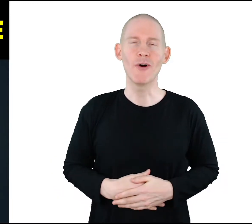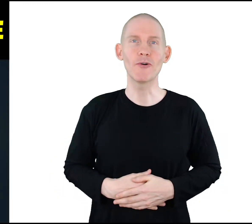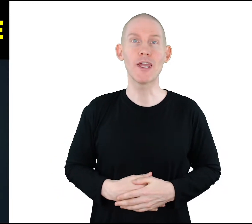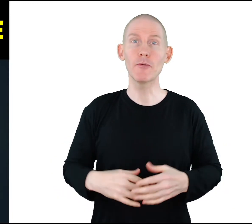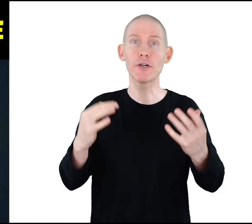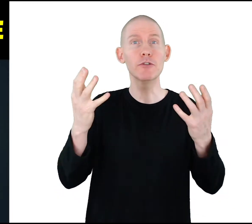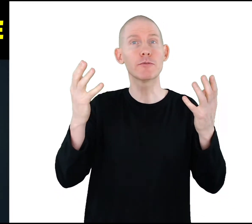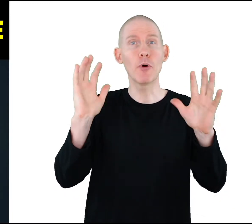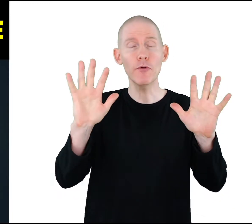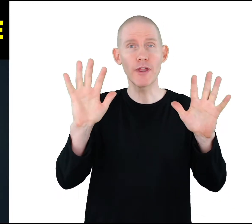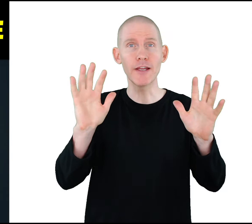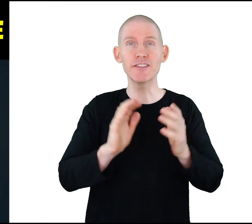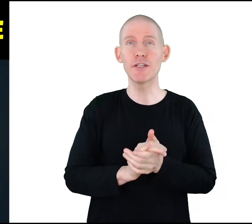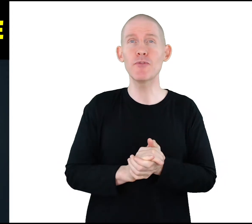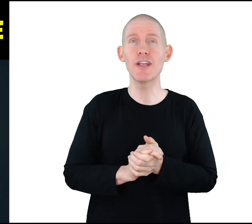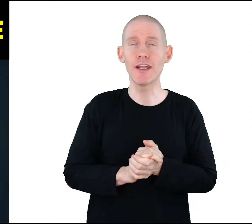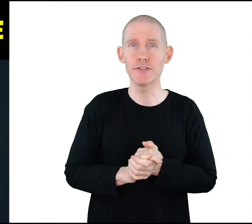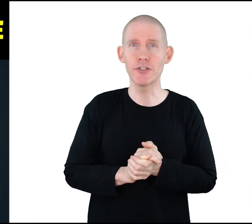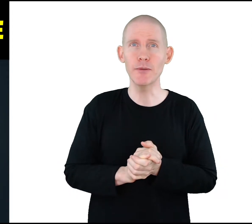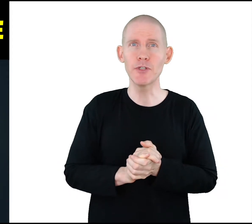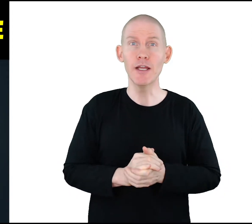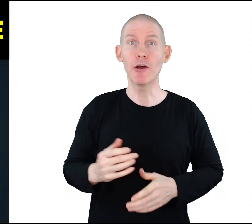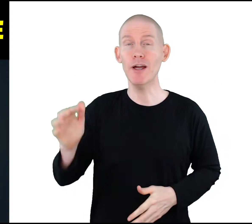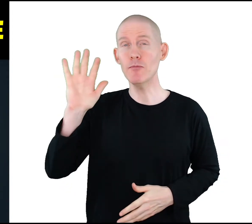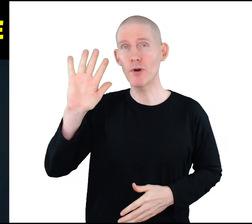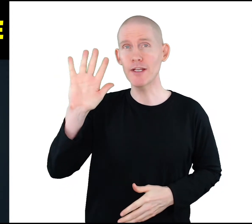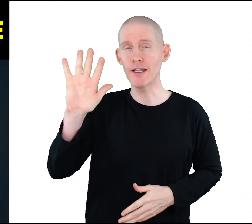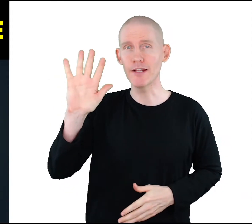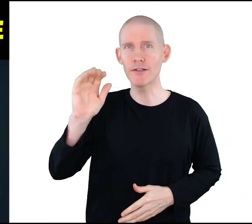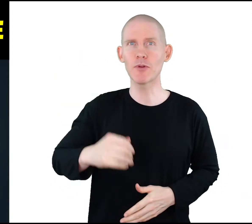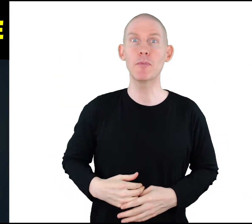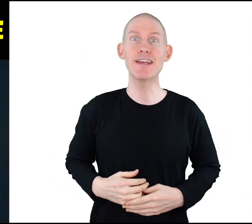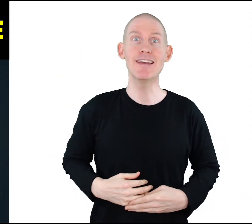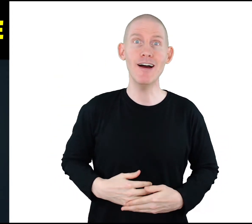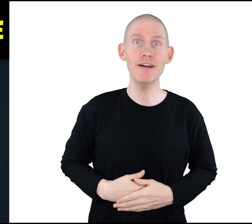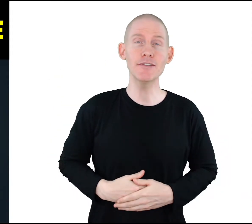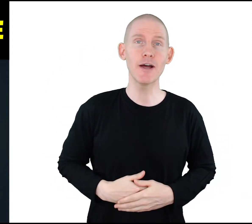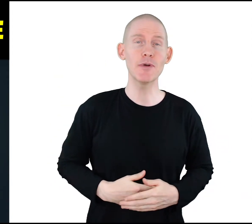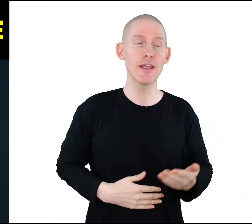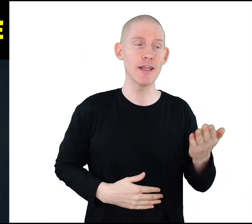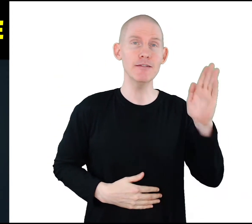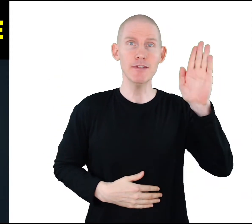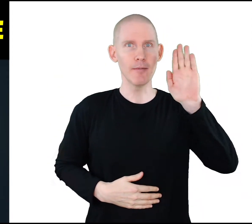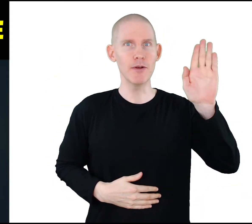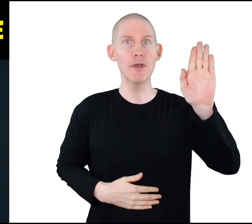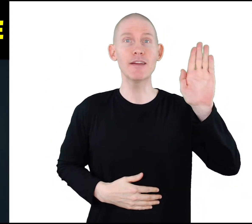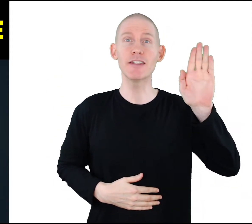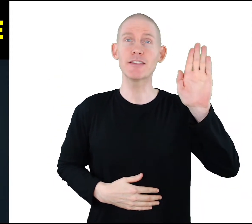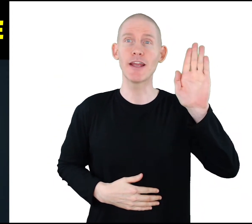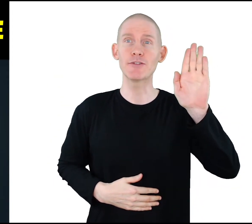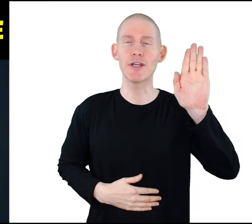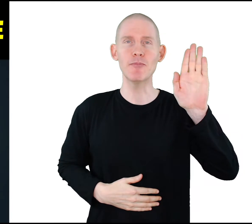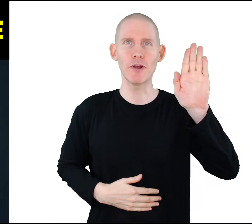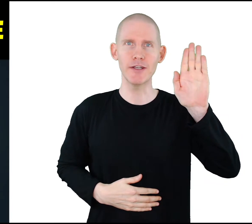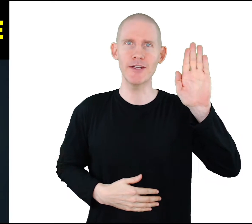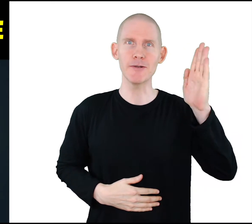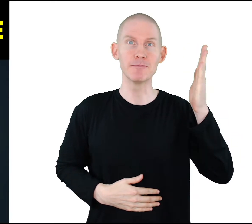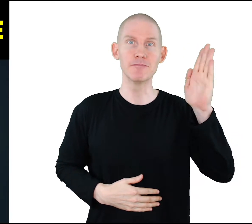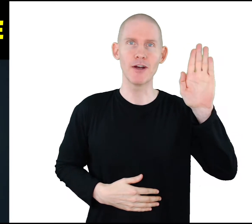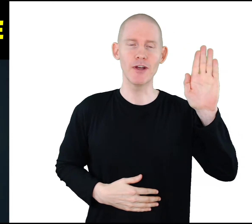Okay, we're going to use both hands, different hand shapes. Now I'm right-handed. With my non-dominant hand, I'm going to make this hand shape right here. All right,